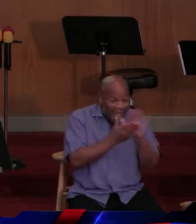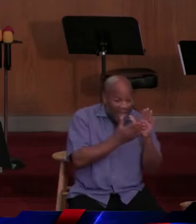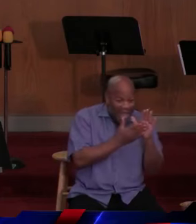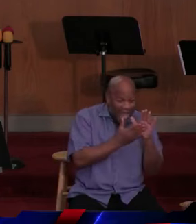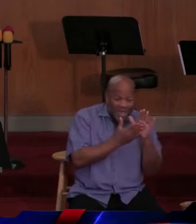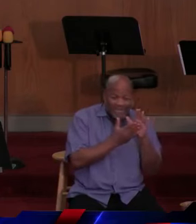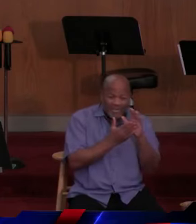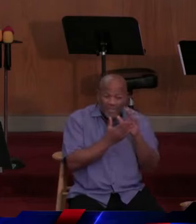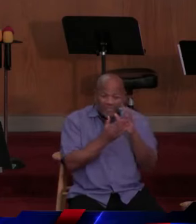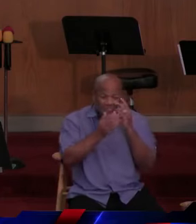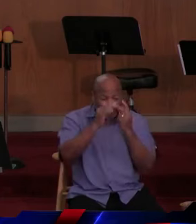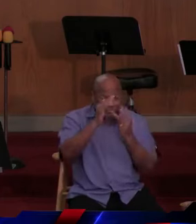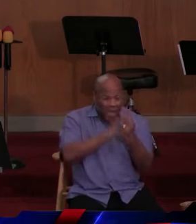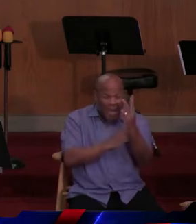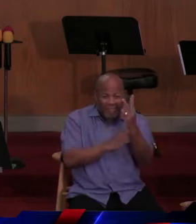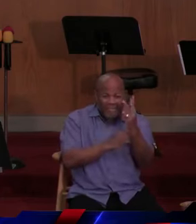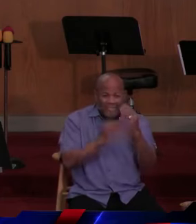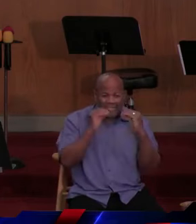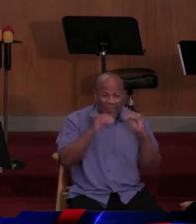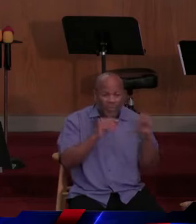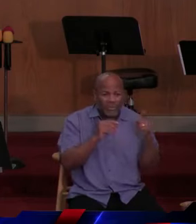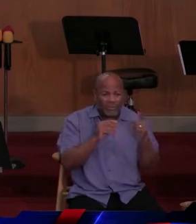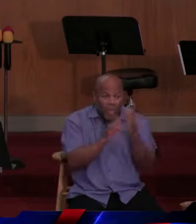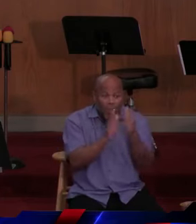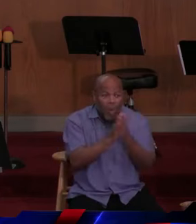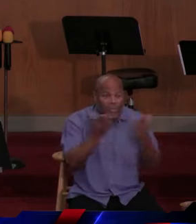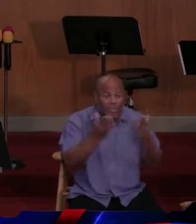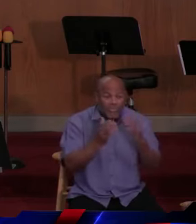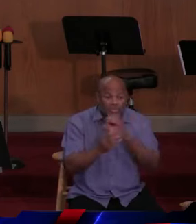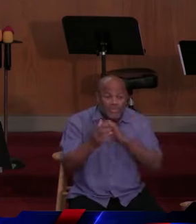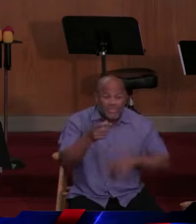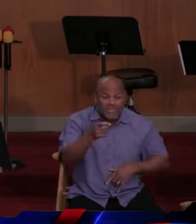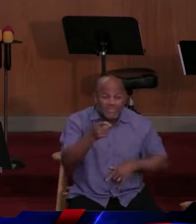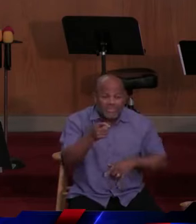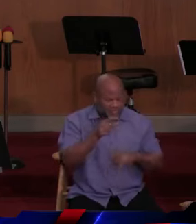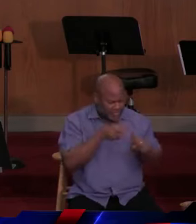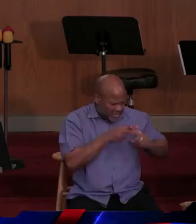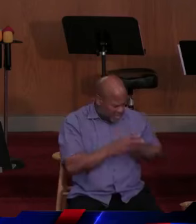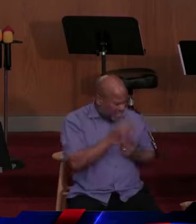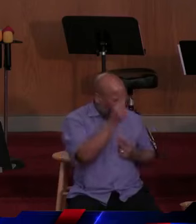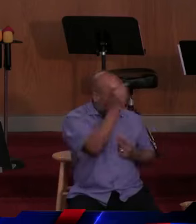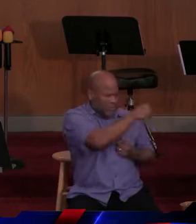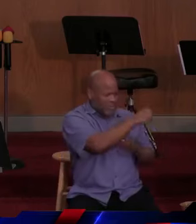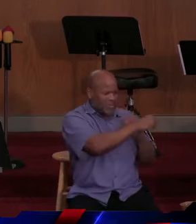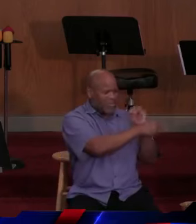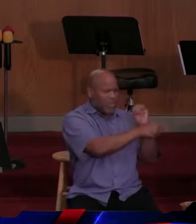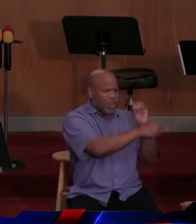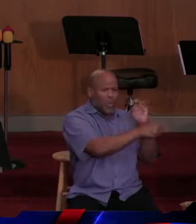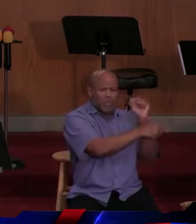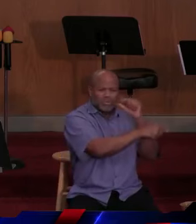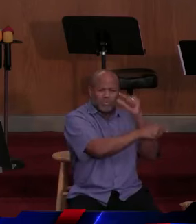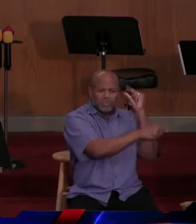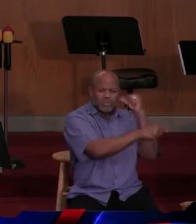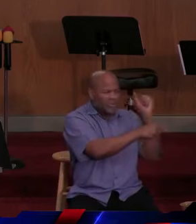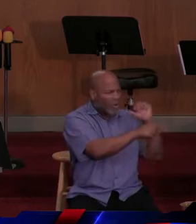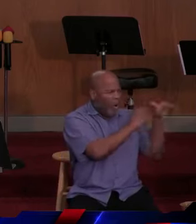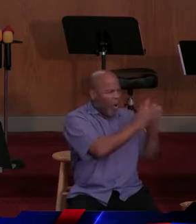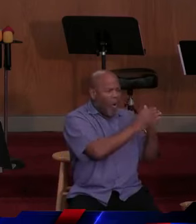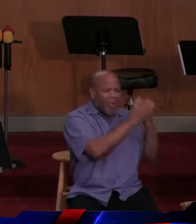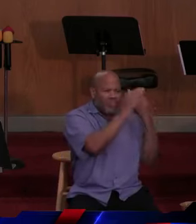Luke 24:27, look at it. You still have your Bibles open, saints. And beginning with Moses and all the prophets. I said Moses and all the